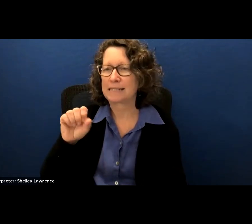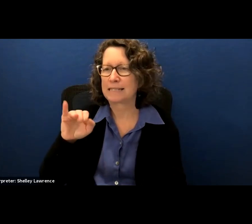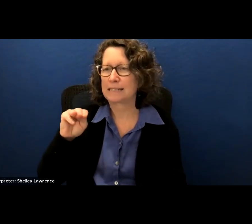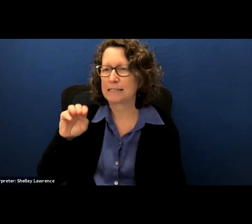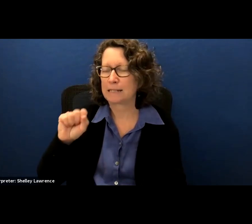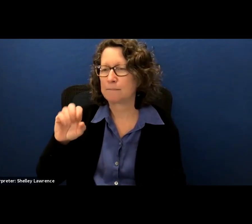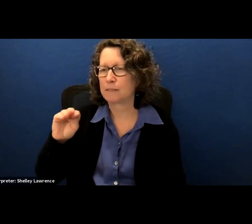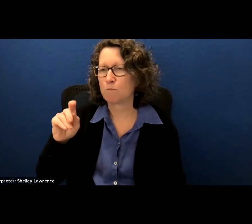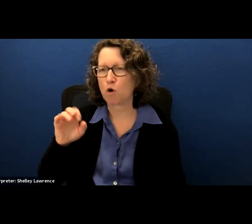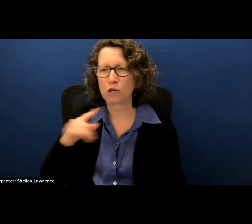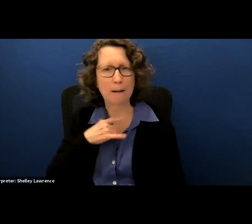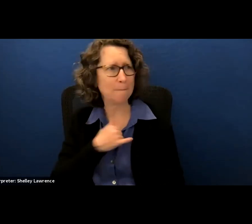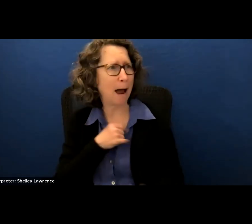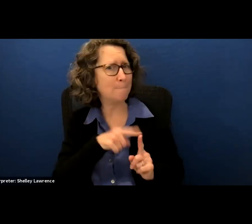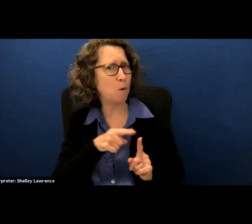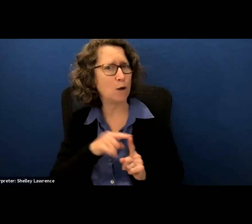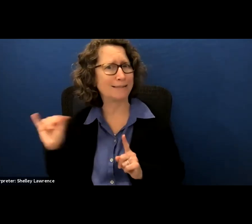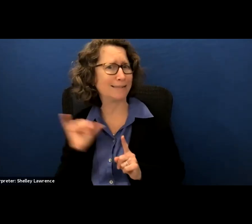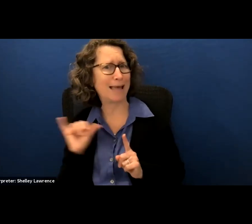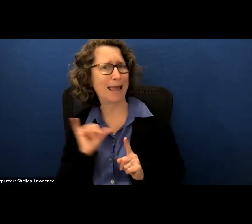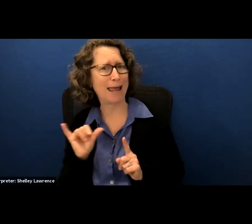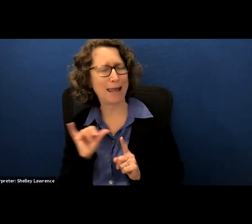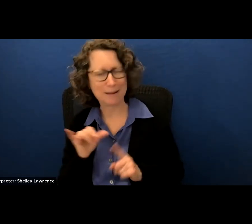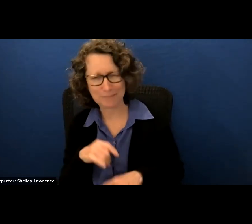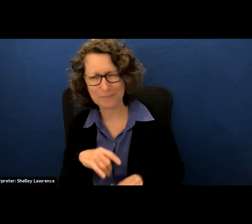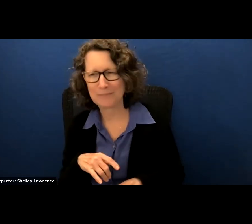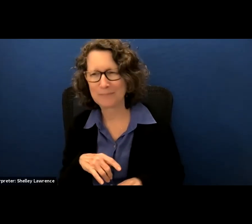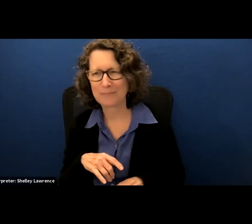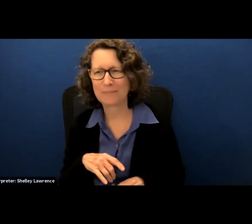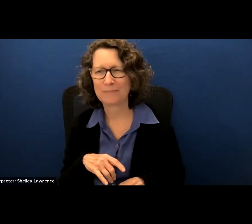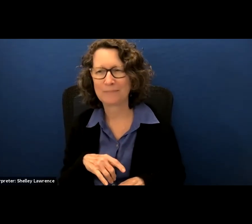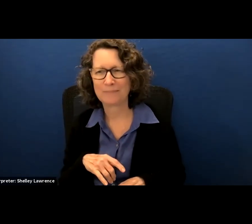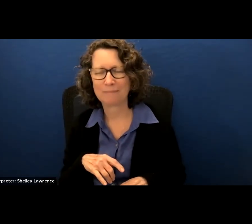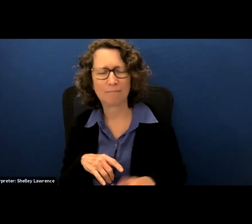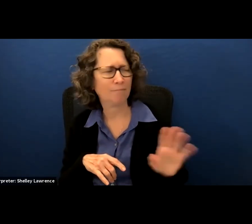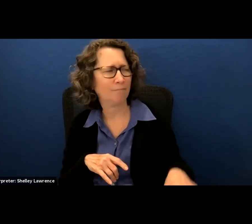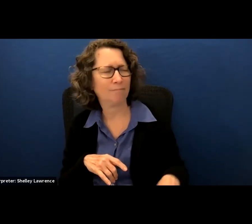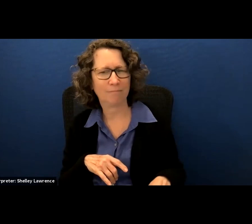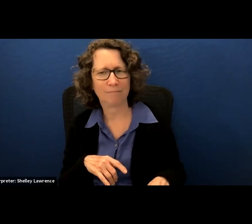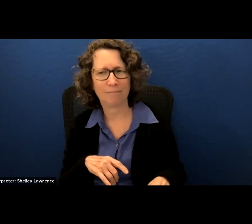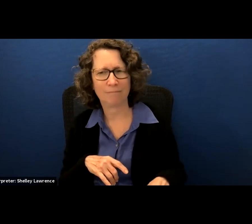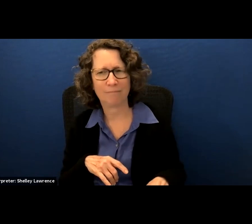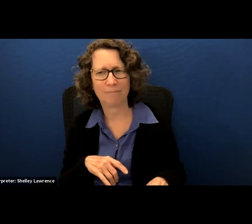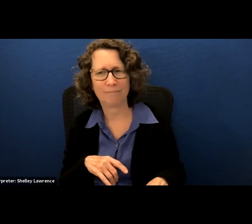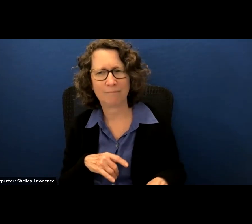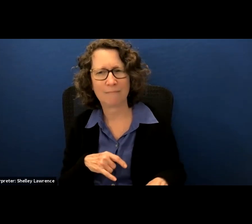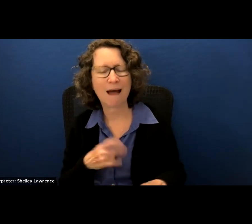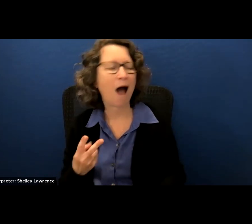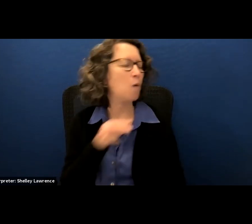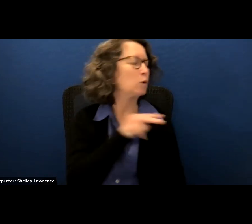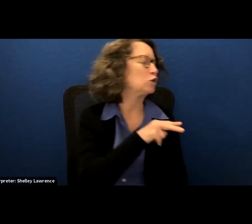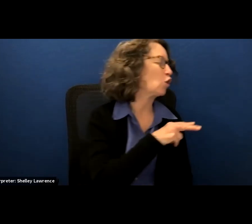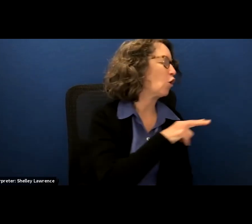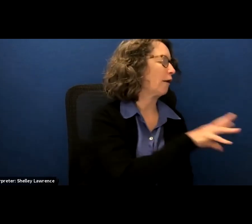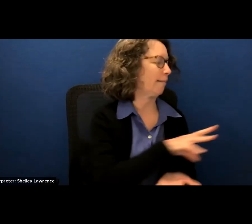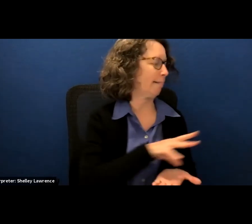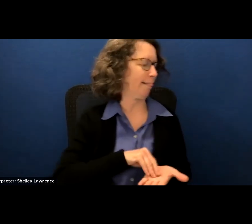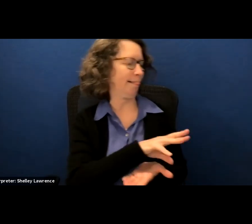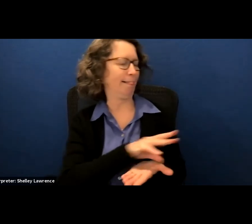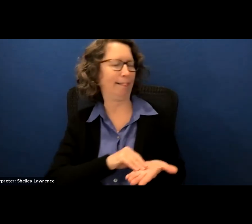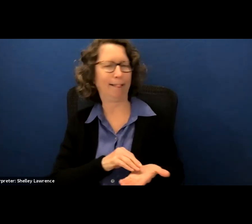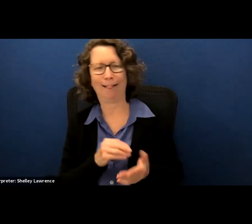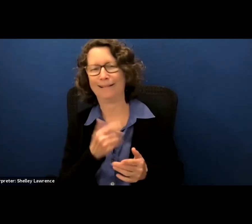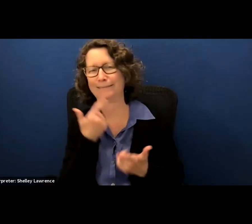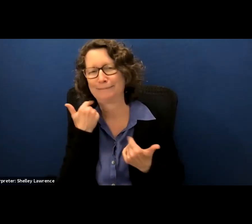to each other, those are my points as well. So, hey, oh, sure, yeah. I was fly on your pad. So, so I'm